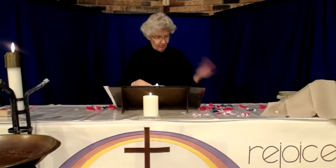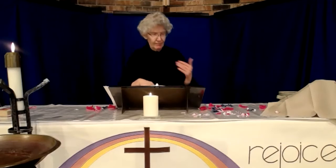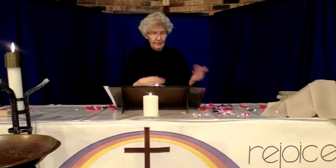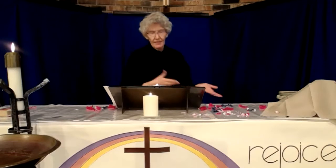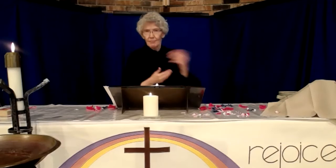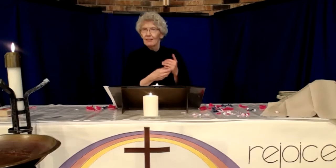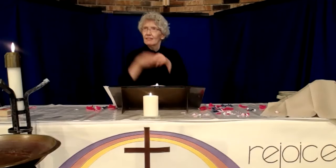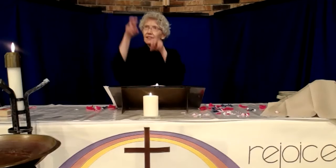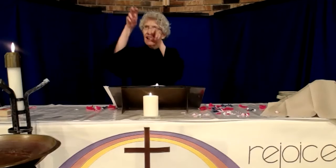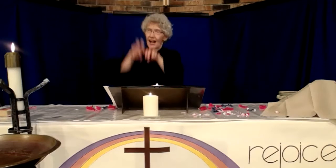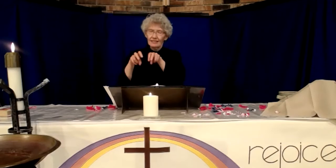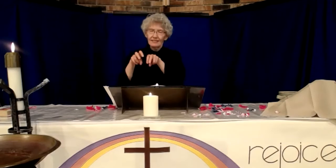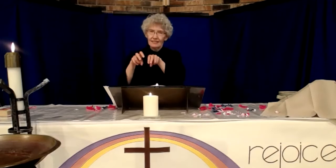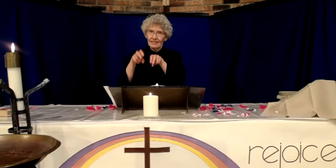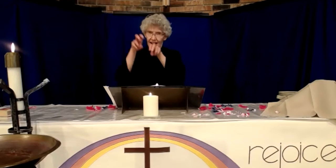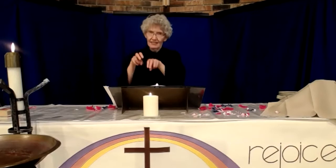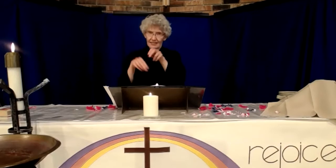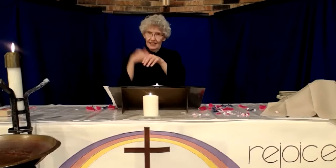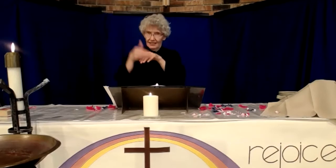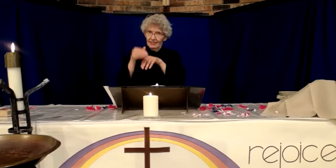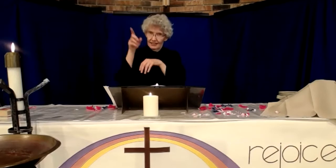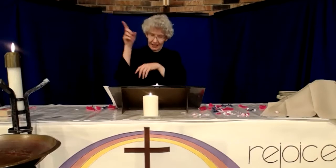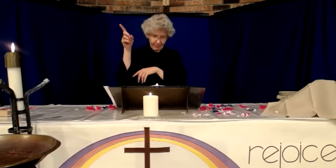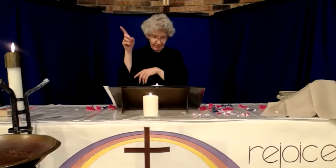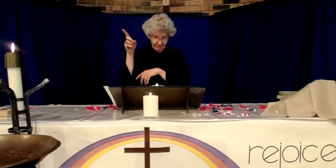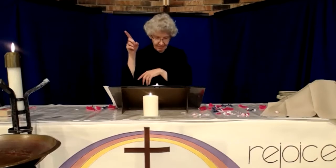sit at my right hand